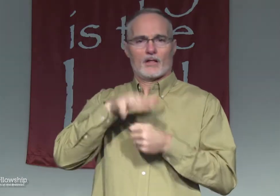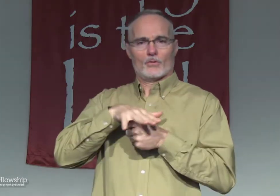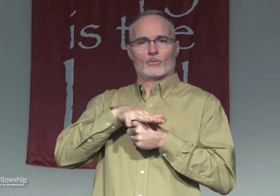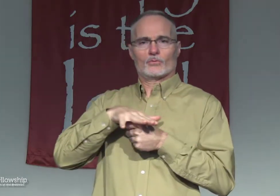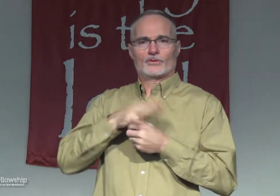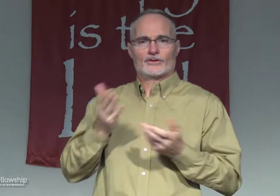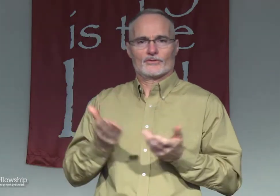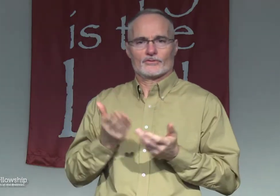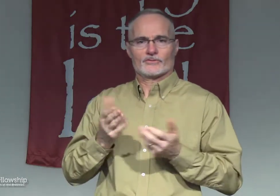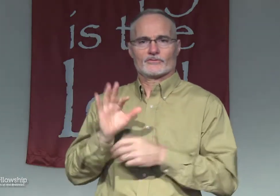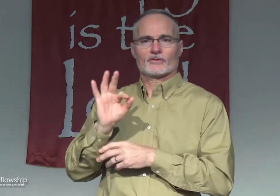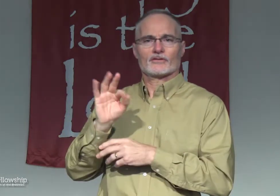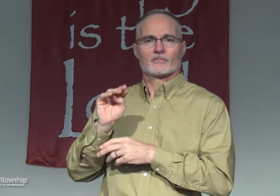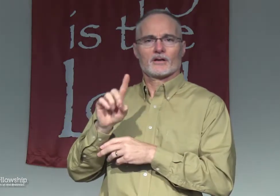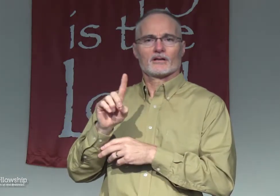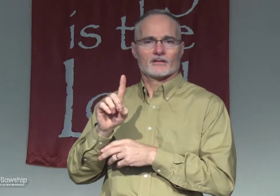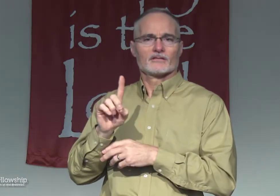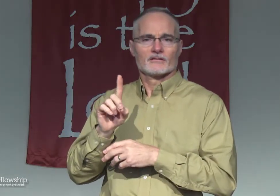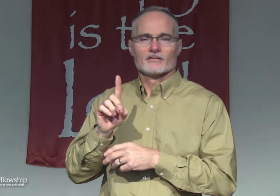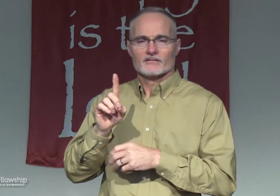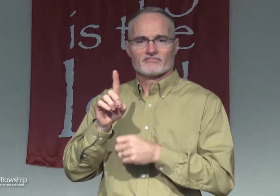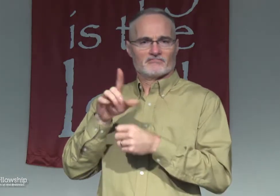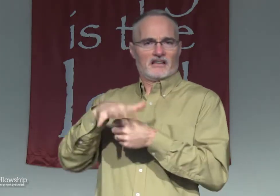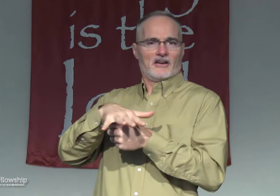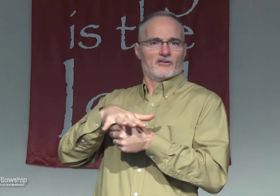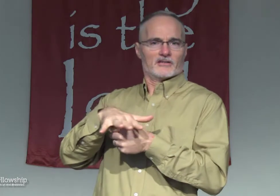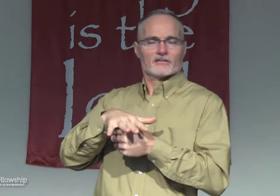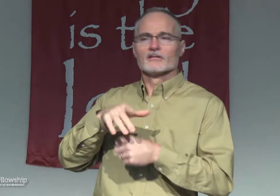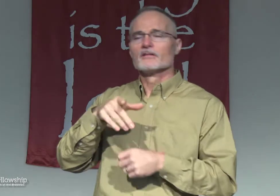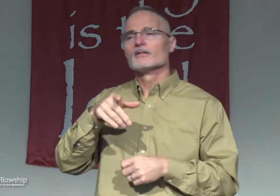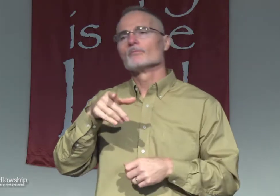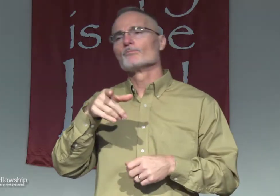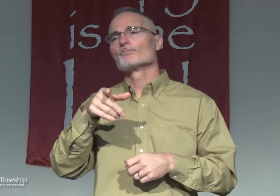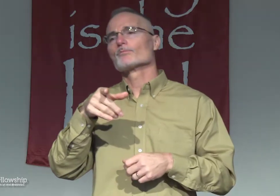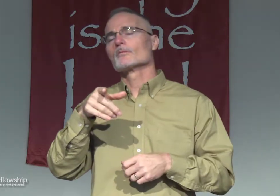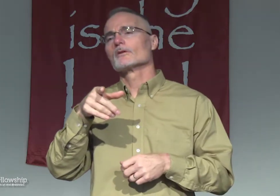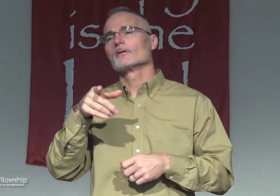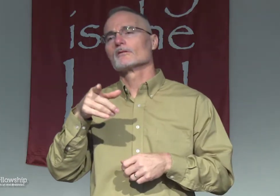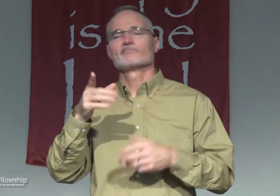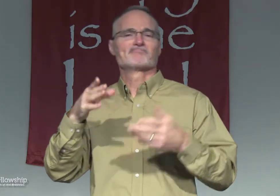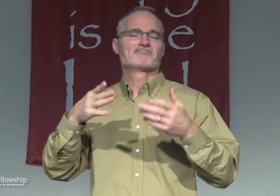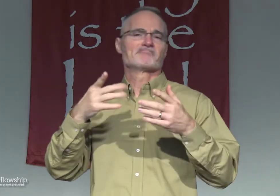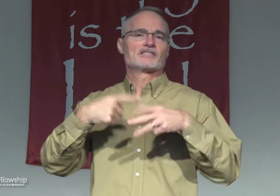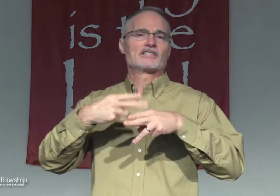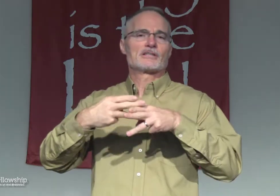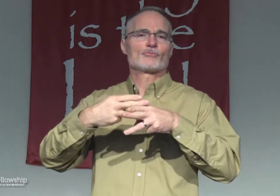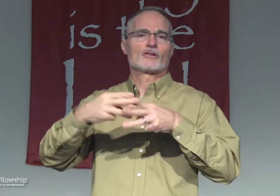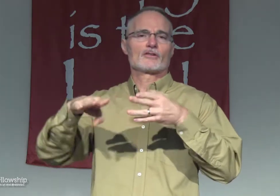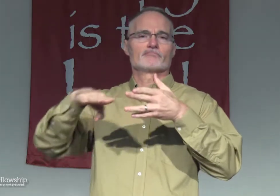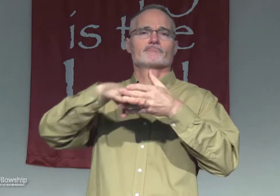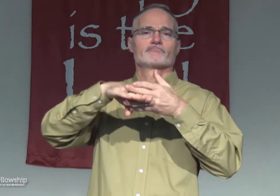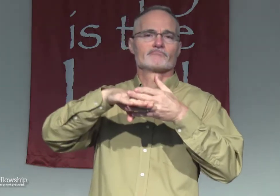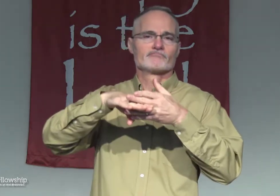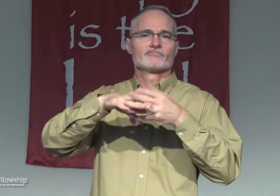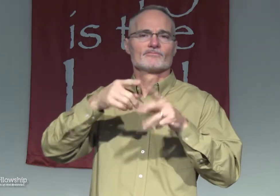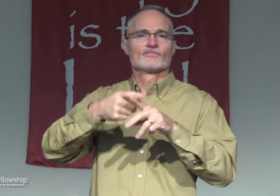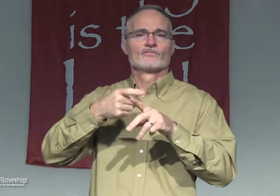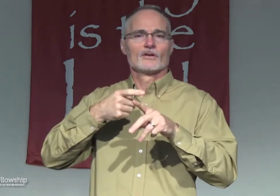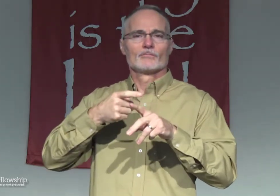Some of you may not know, if you're not local here in the Frederick, Maryland area, but we have